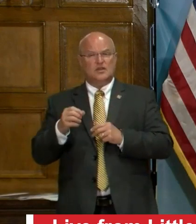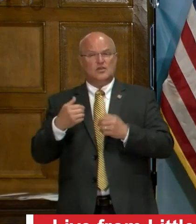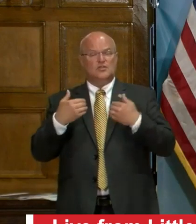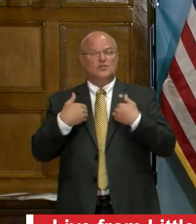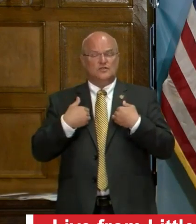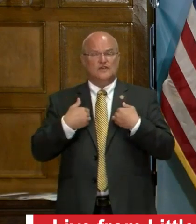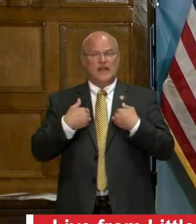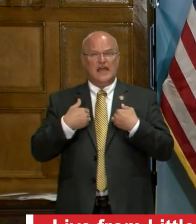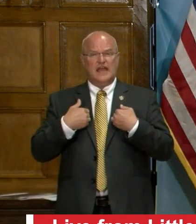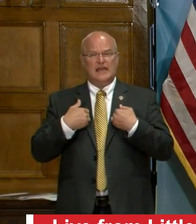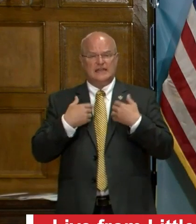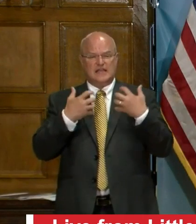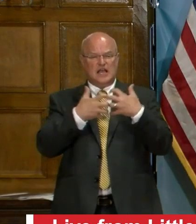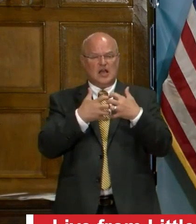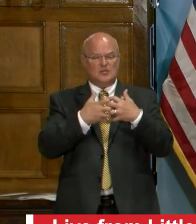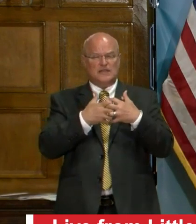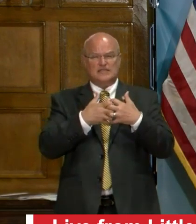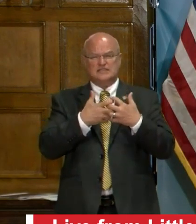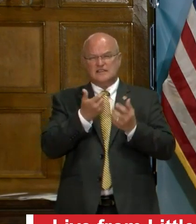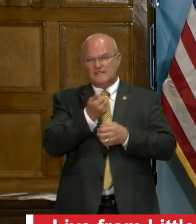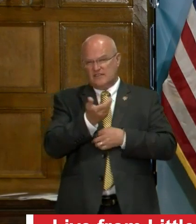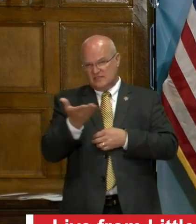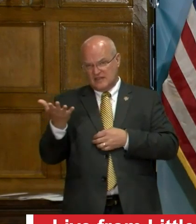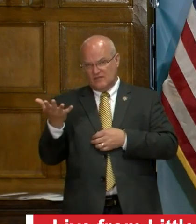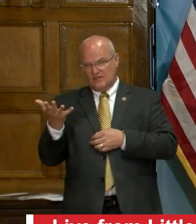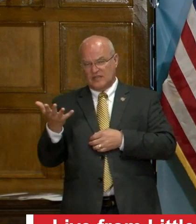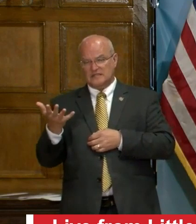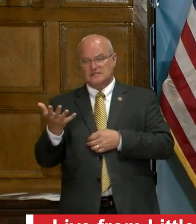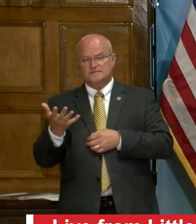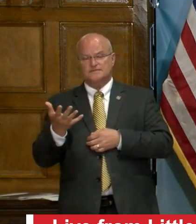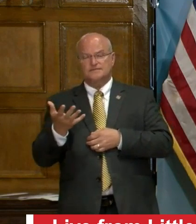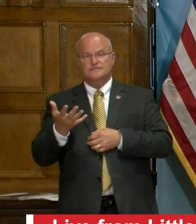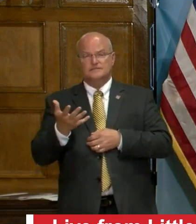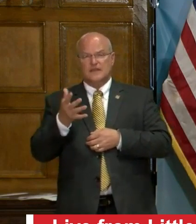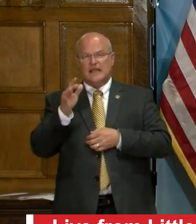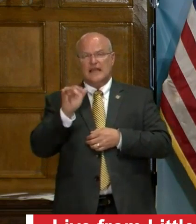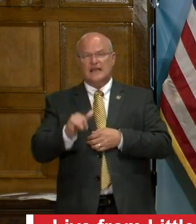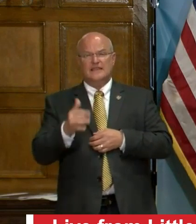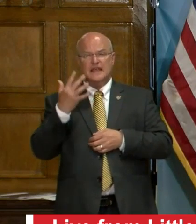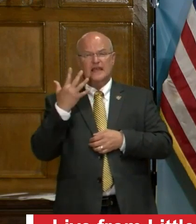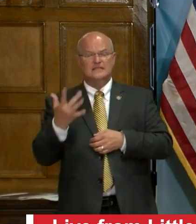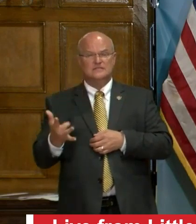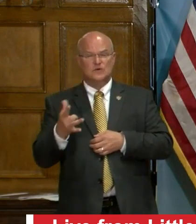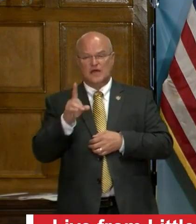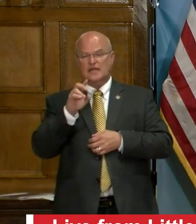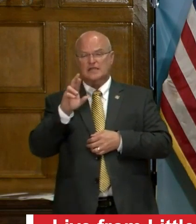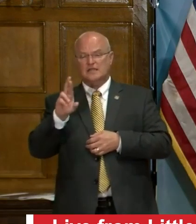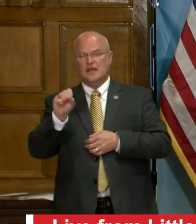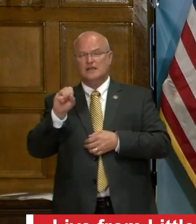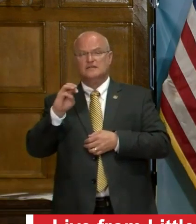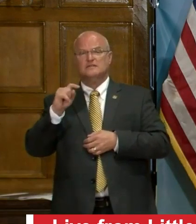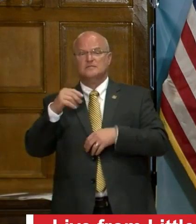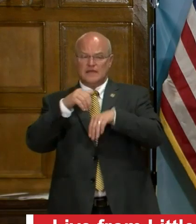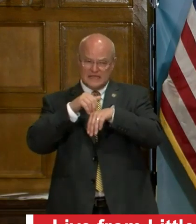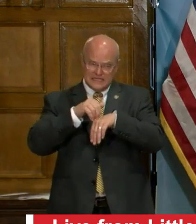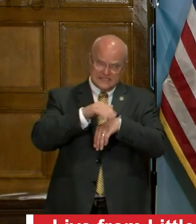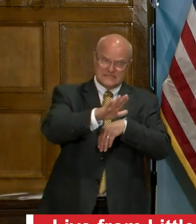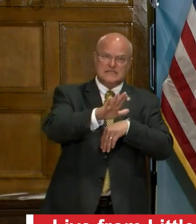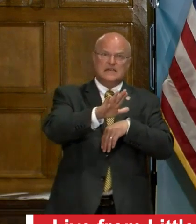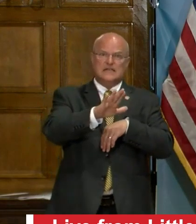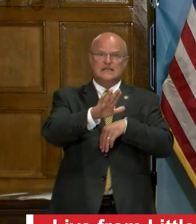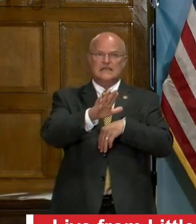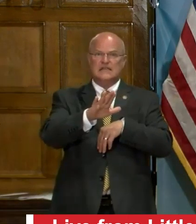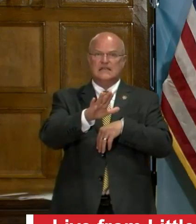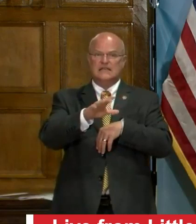you've had a combination of factors, and that's why Dr. Smith sent in